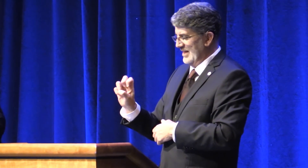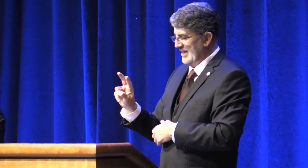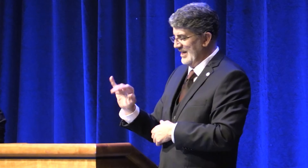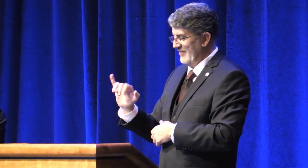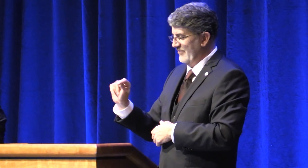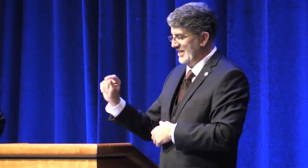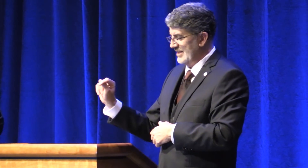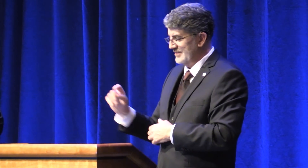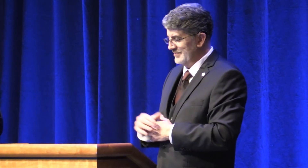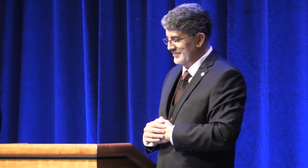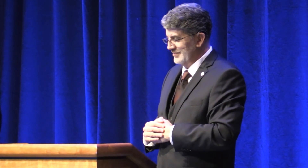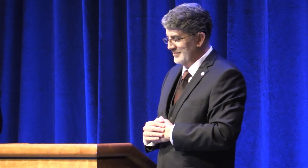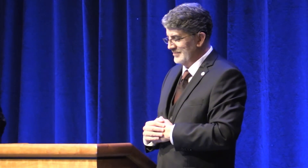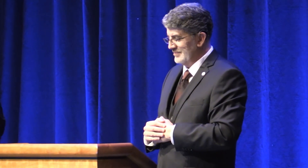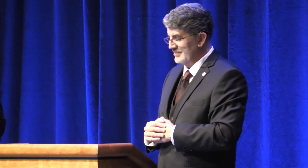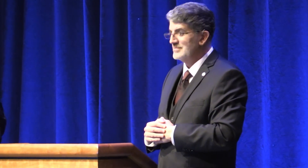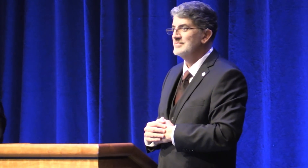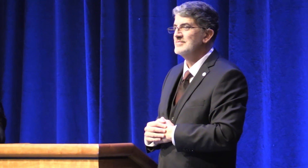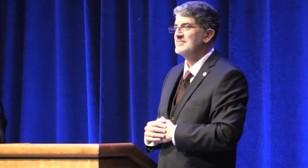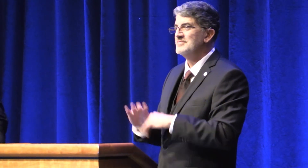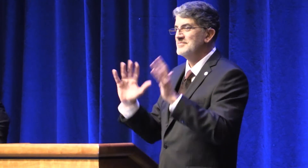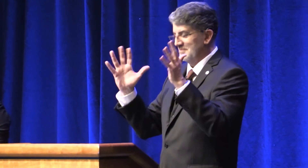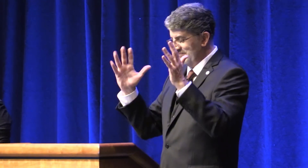Neil McDevitt.